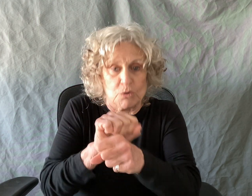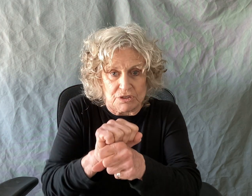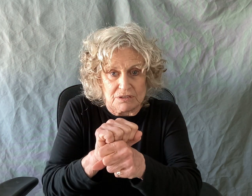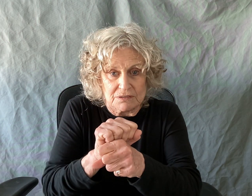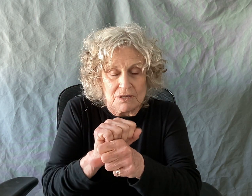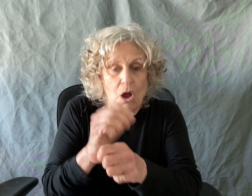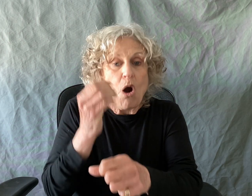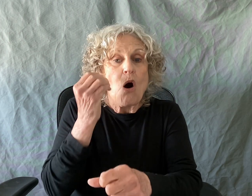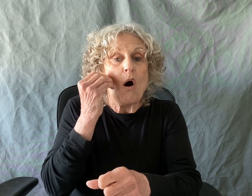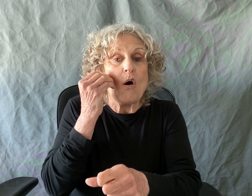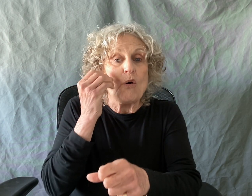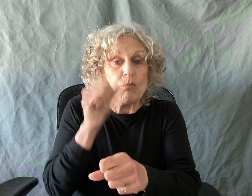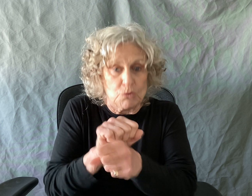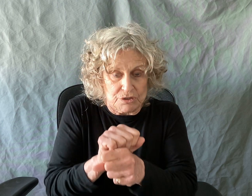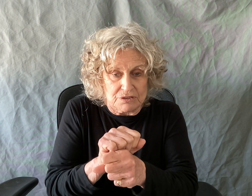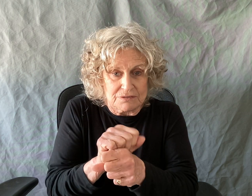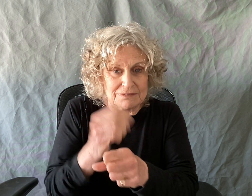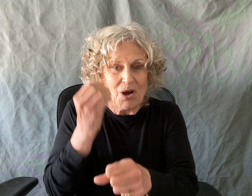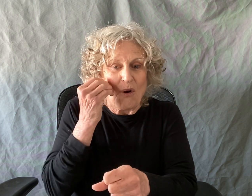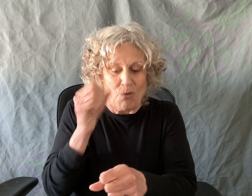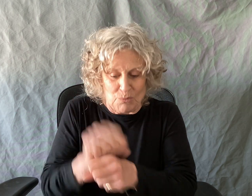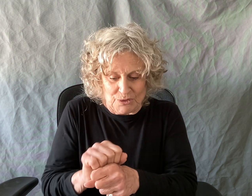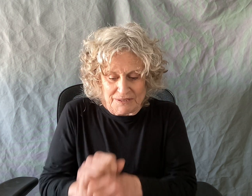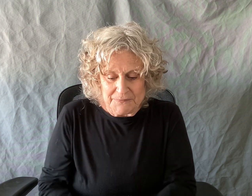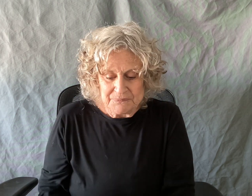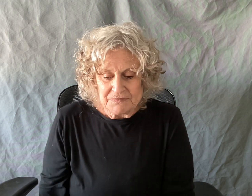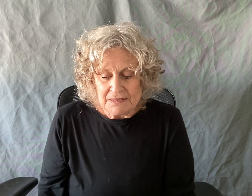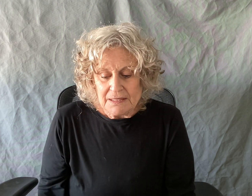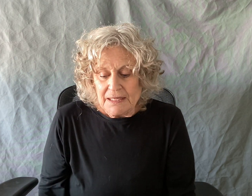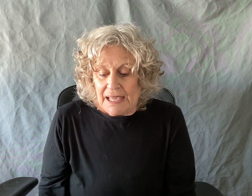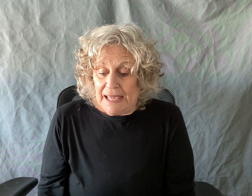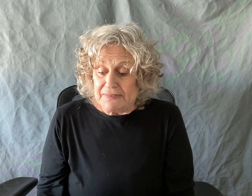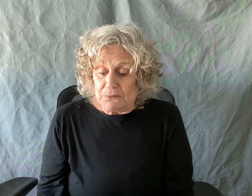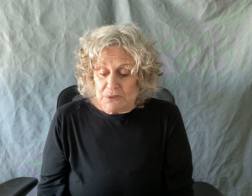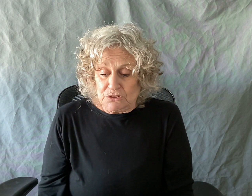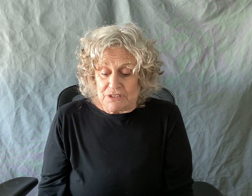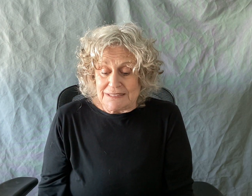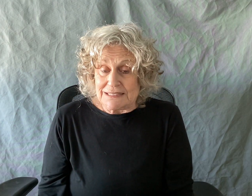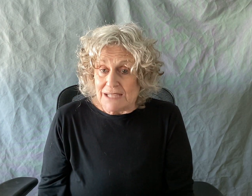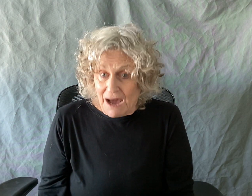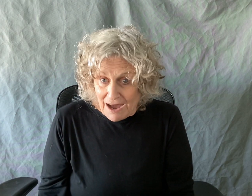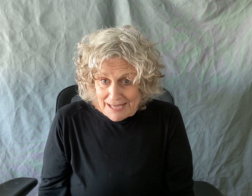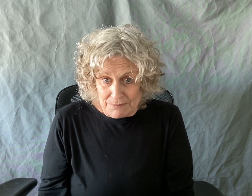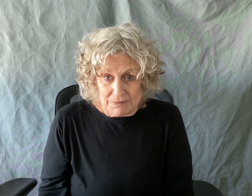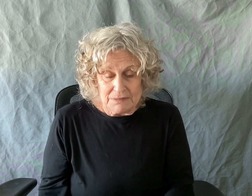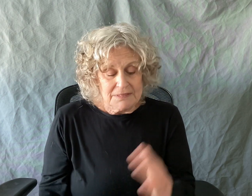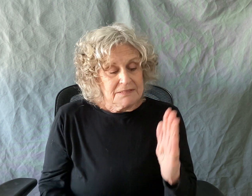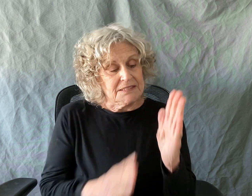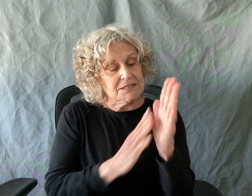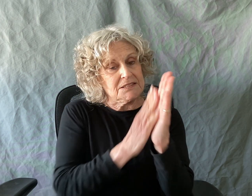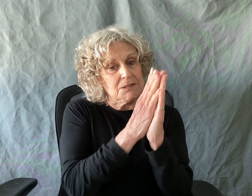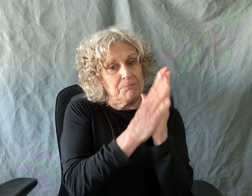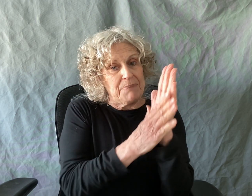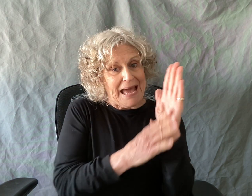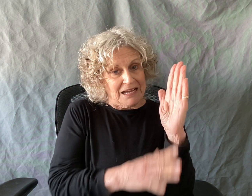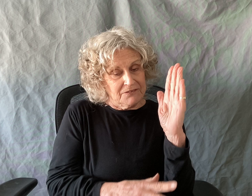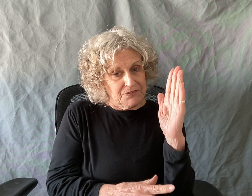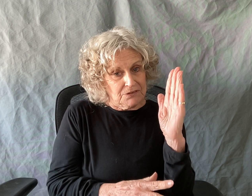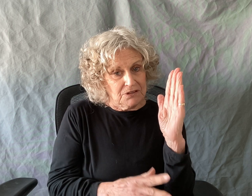homework. Homework. Homework. And then we look at time. This is the back of the